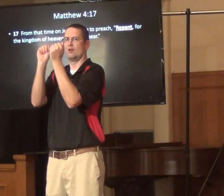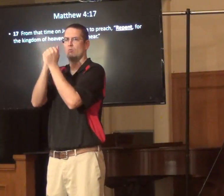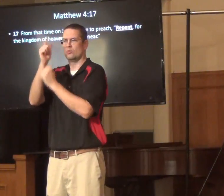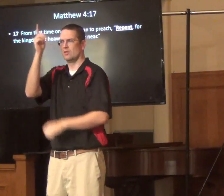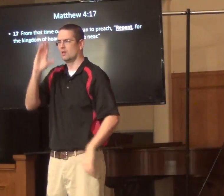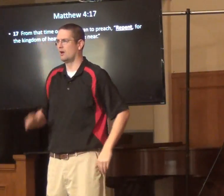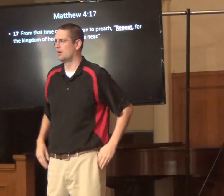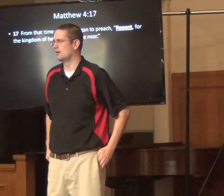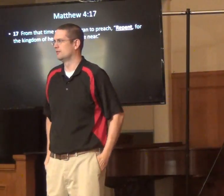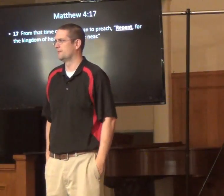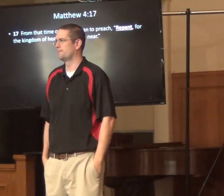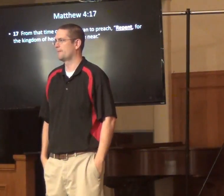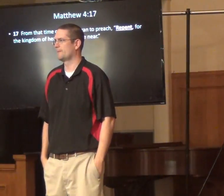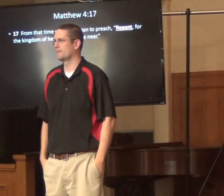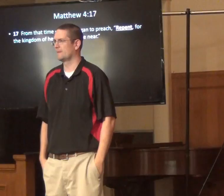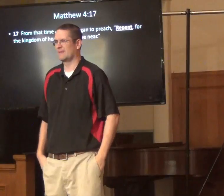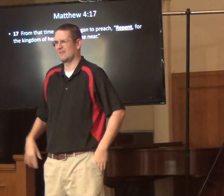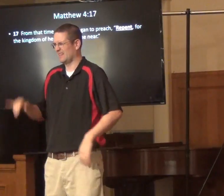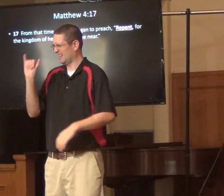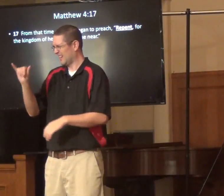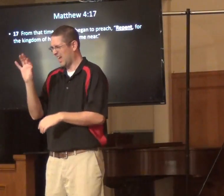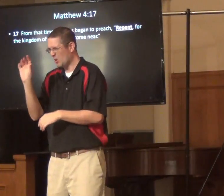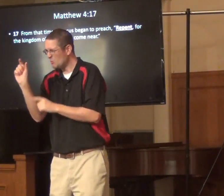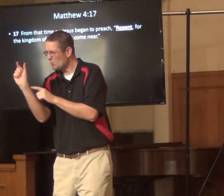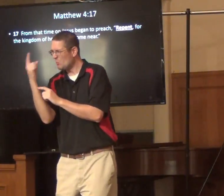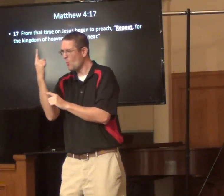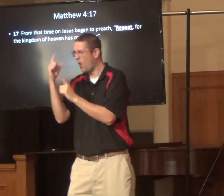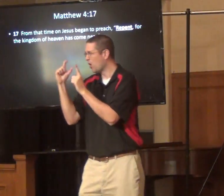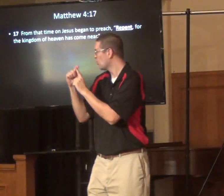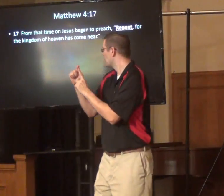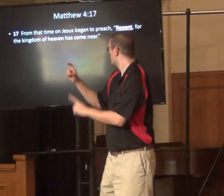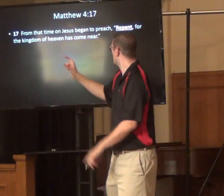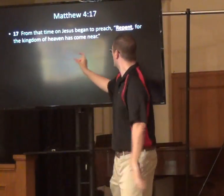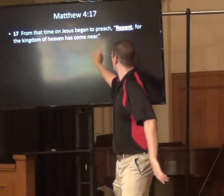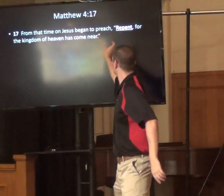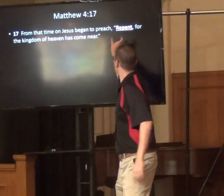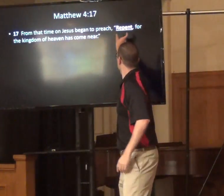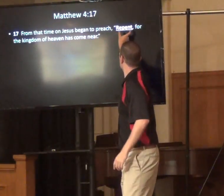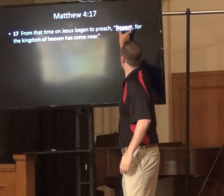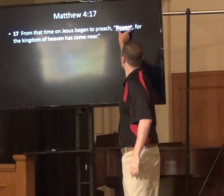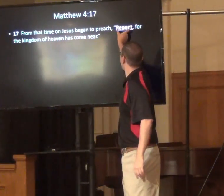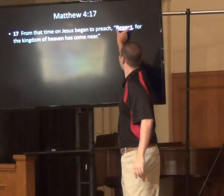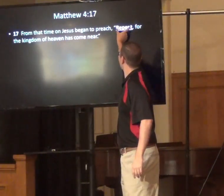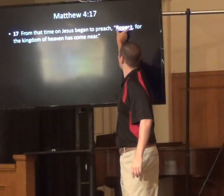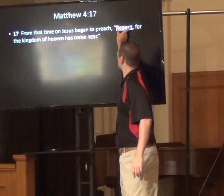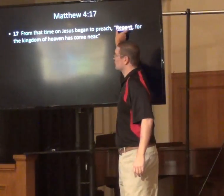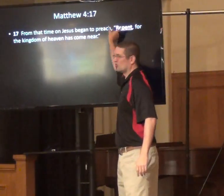be joined back together with God. That one word,